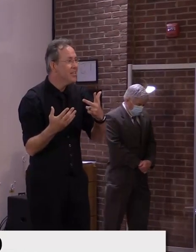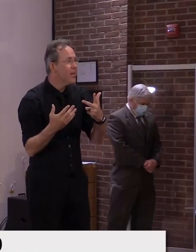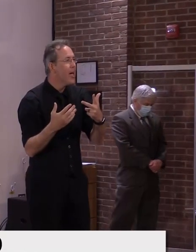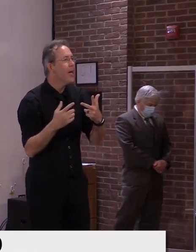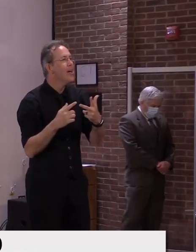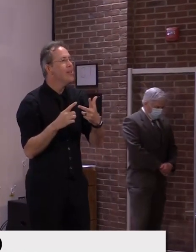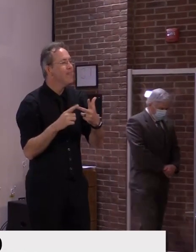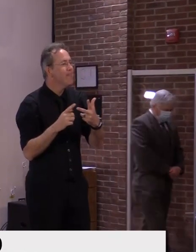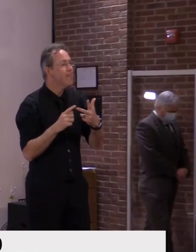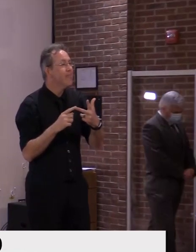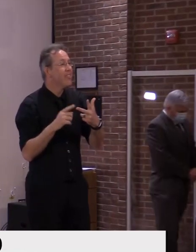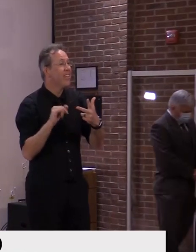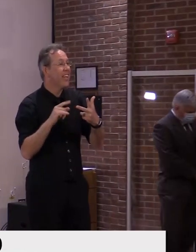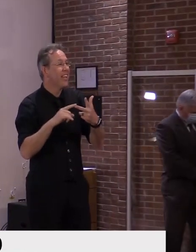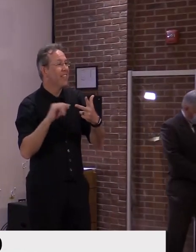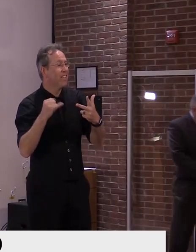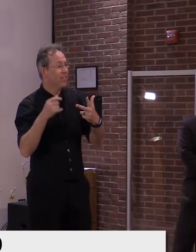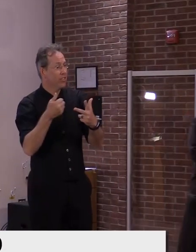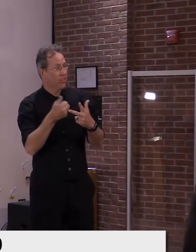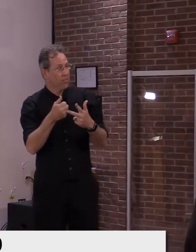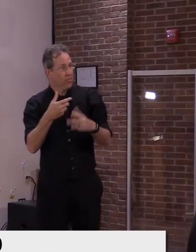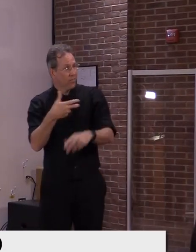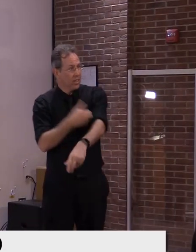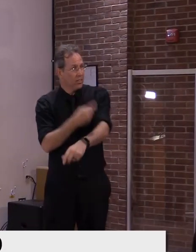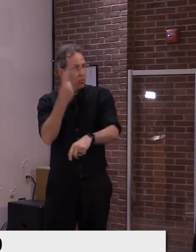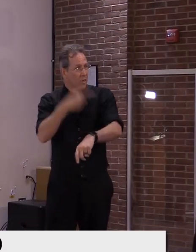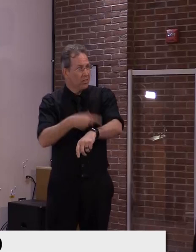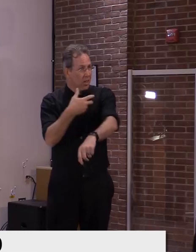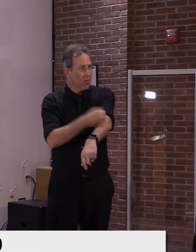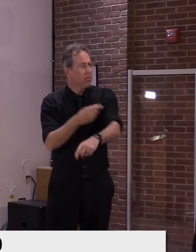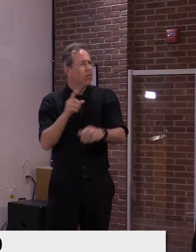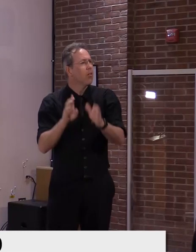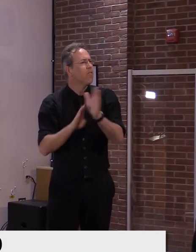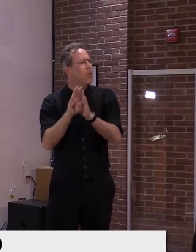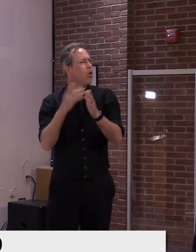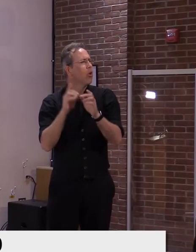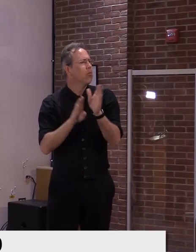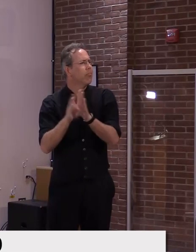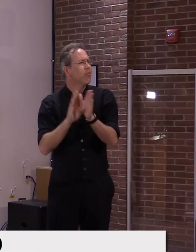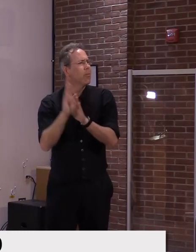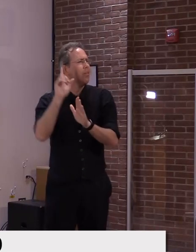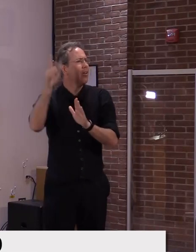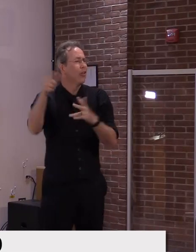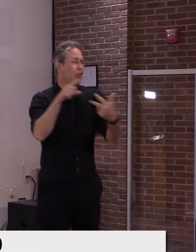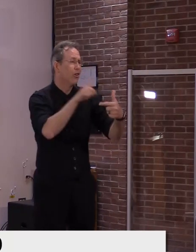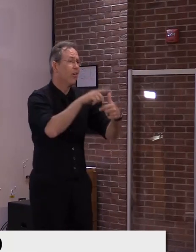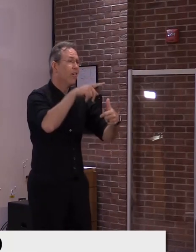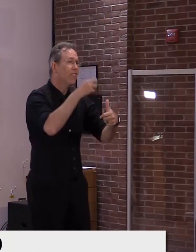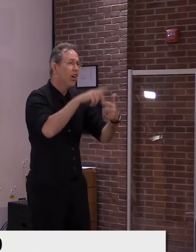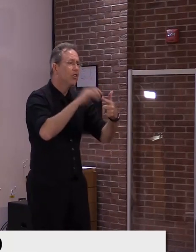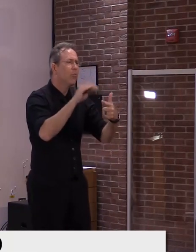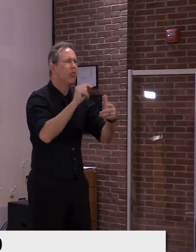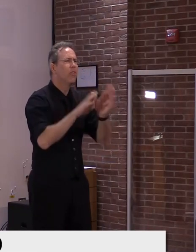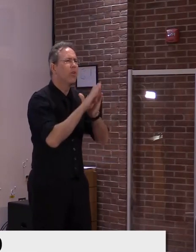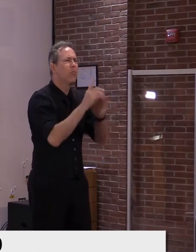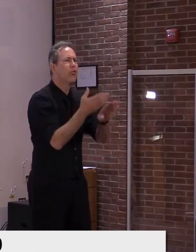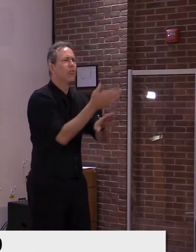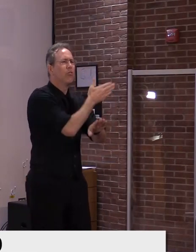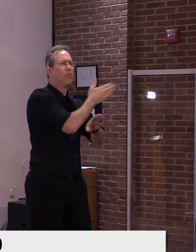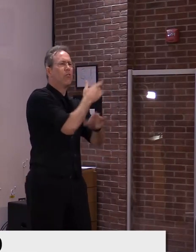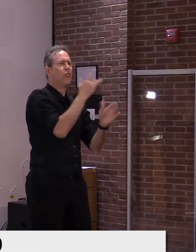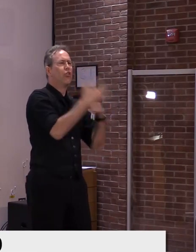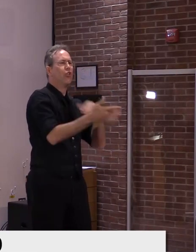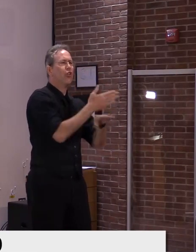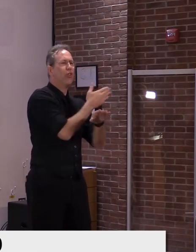so it had a little more activity to be evaluated against some of the newer variants just because they were happening